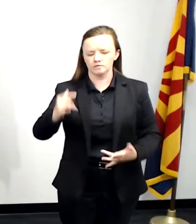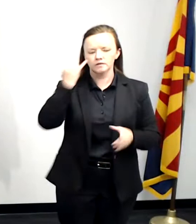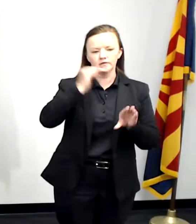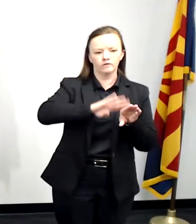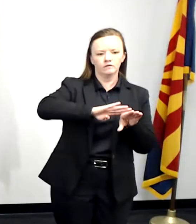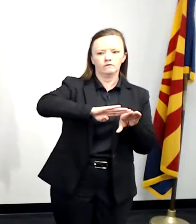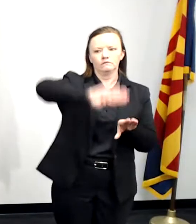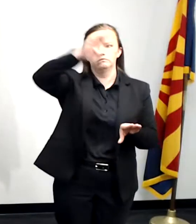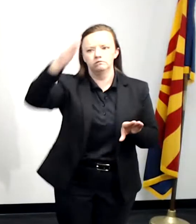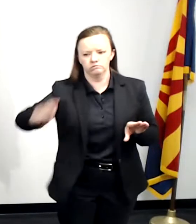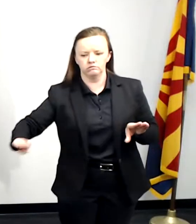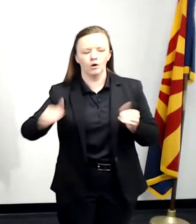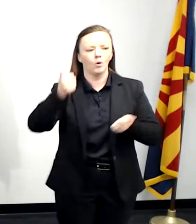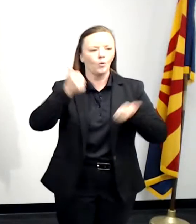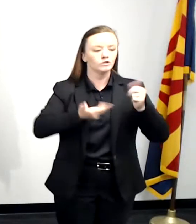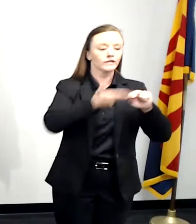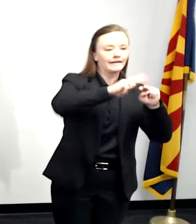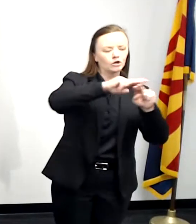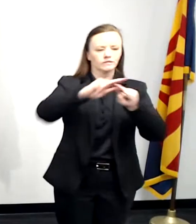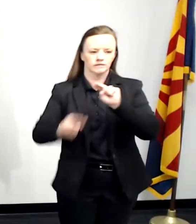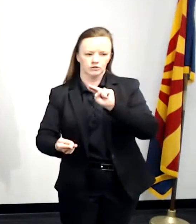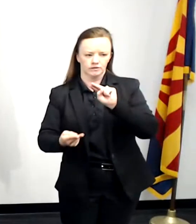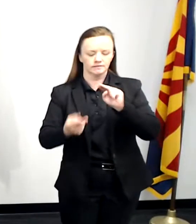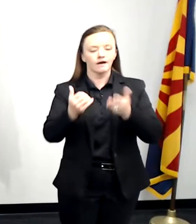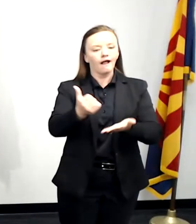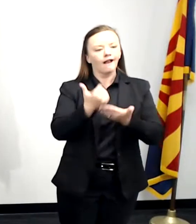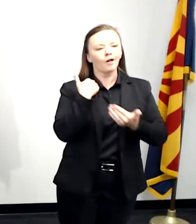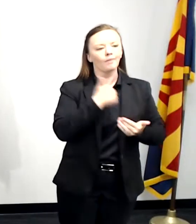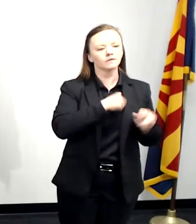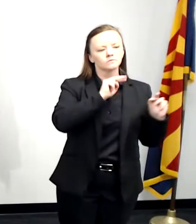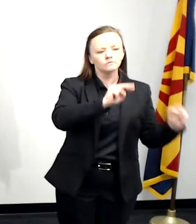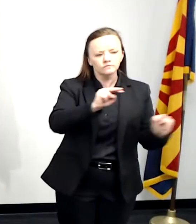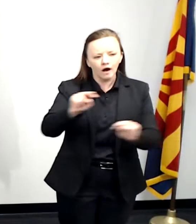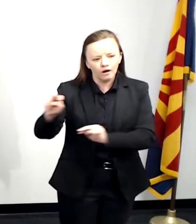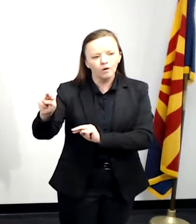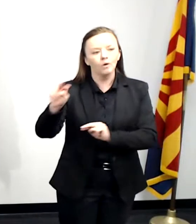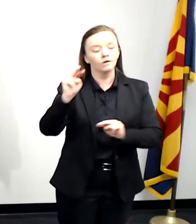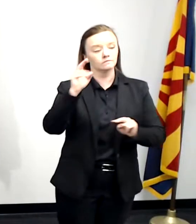that we can see the shape of the curve to know where we are in the outbreak.